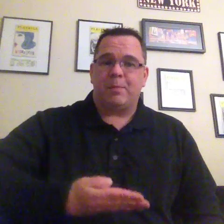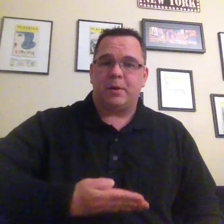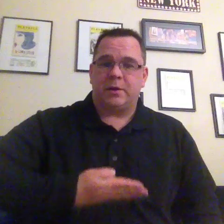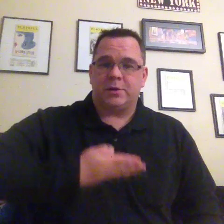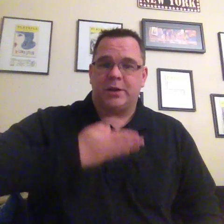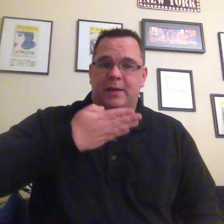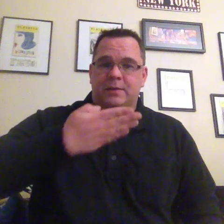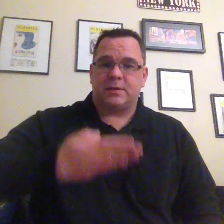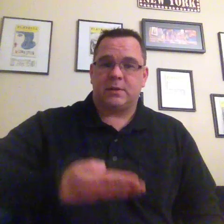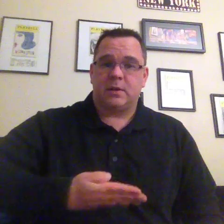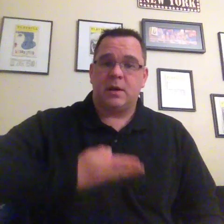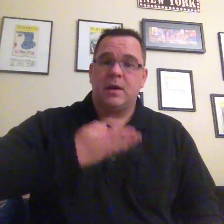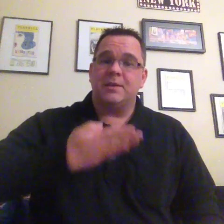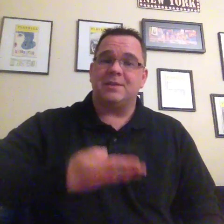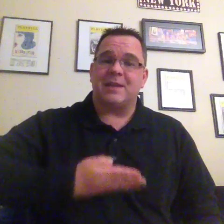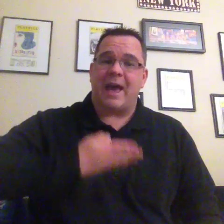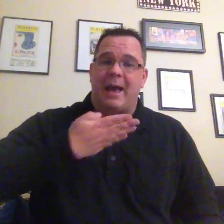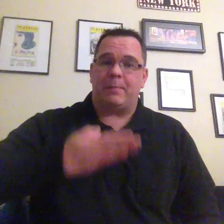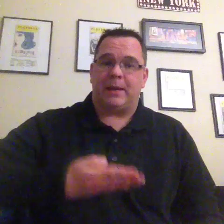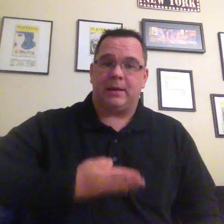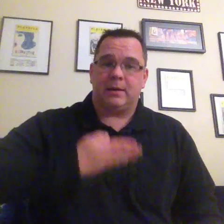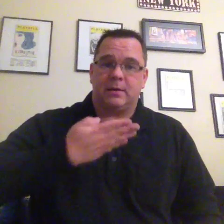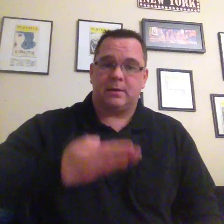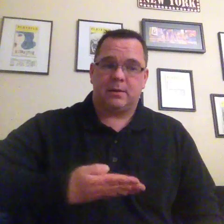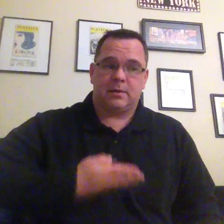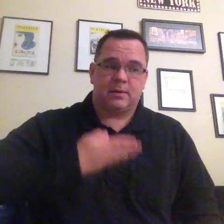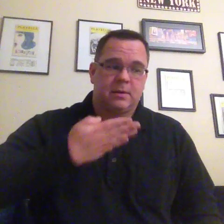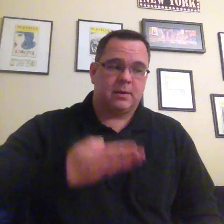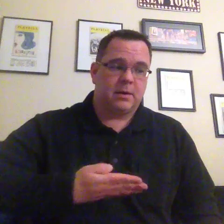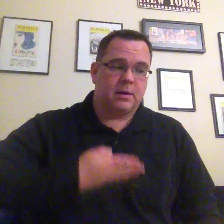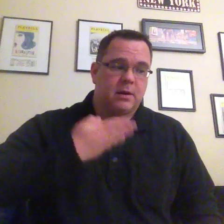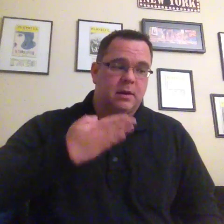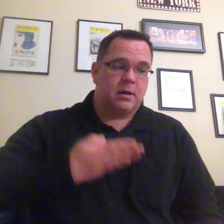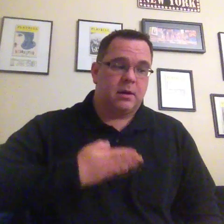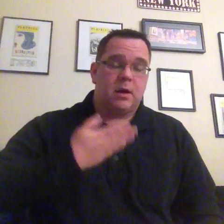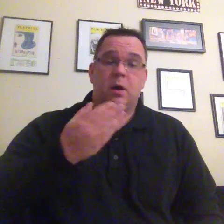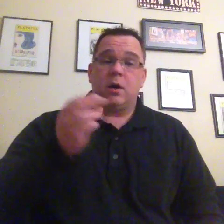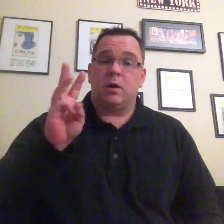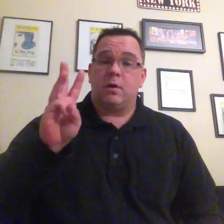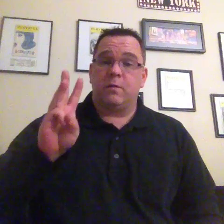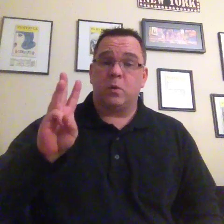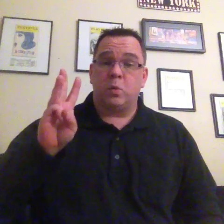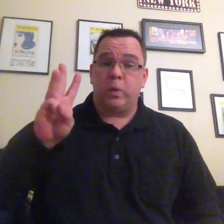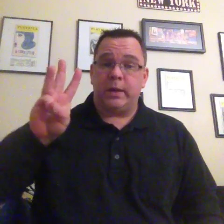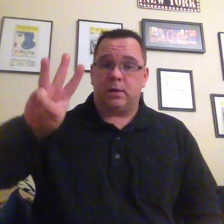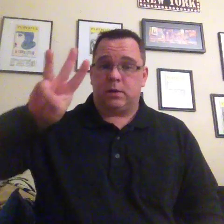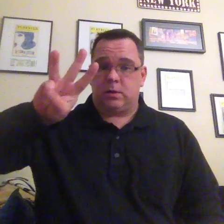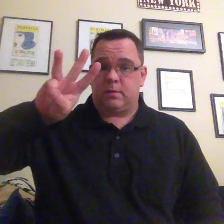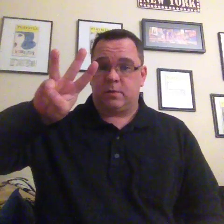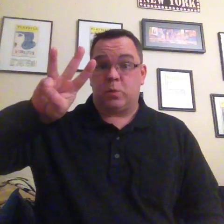up your chest. This is happy. for wheel, for